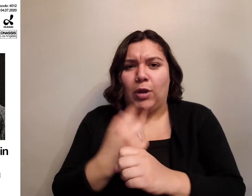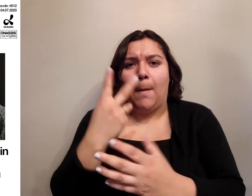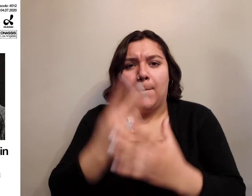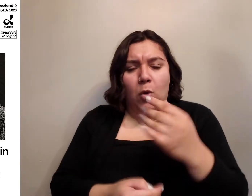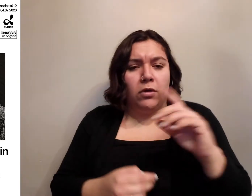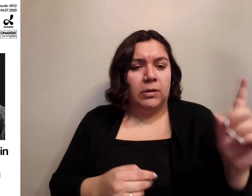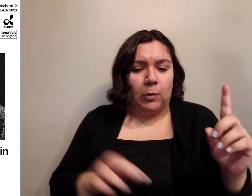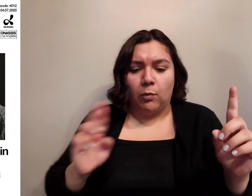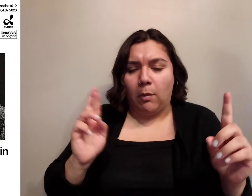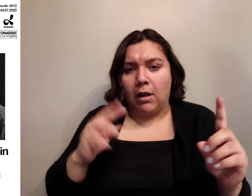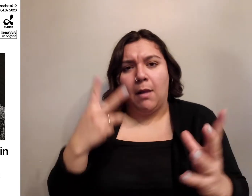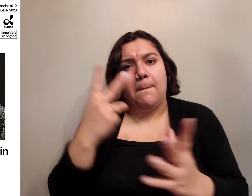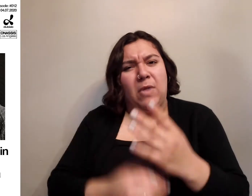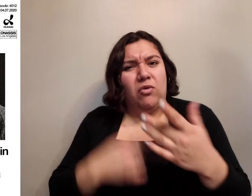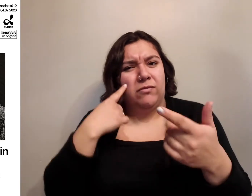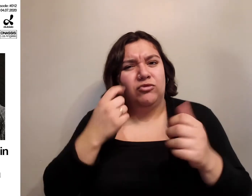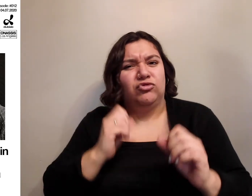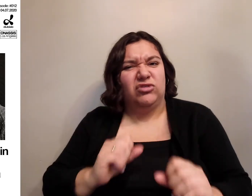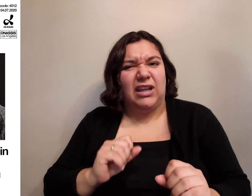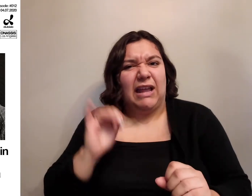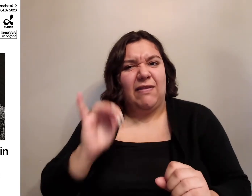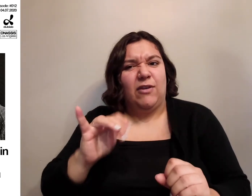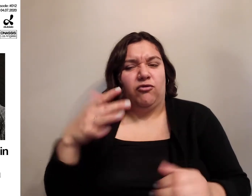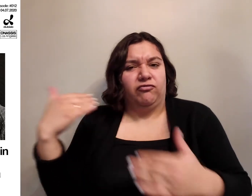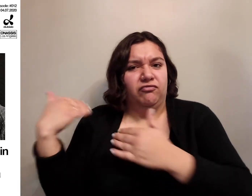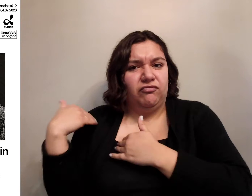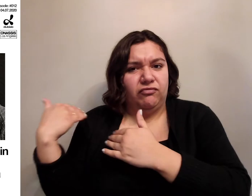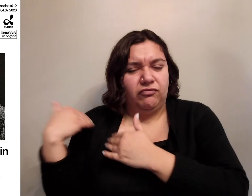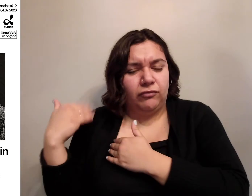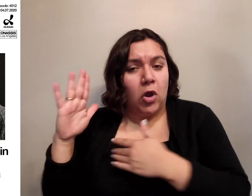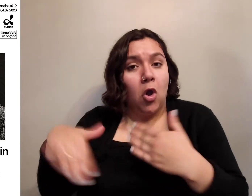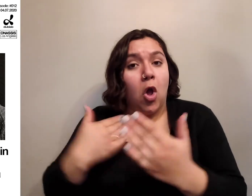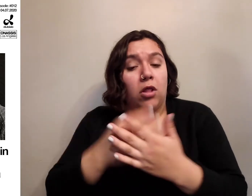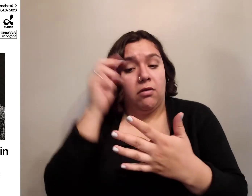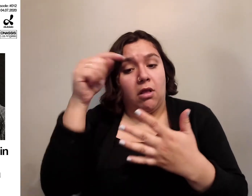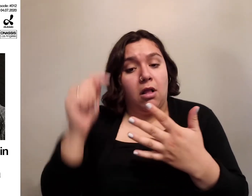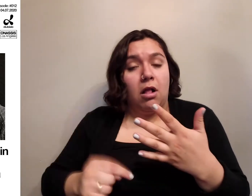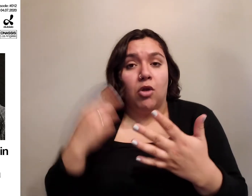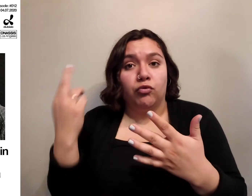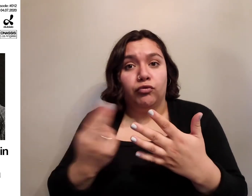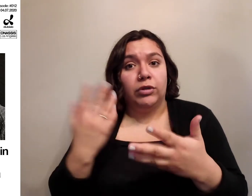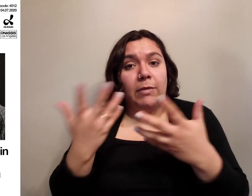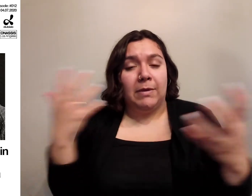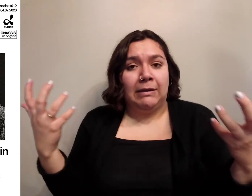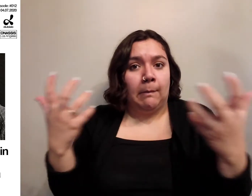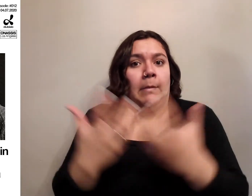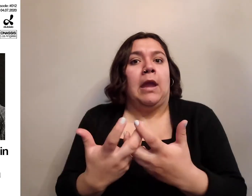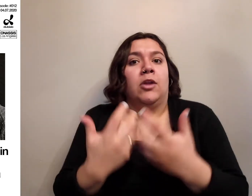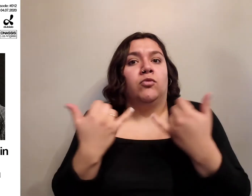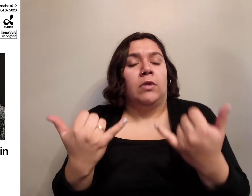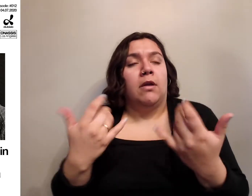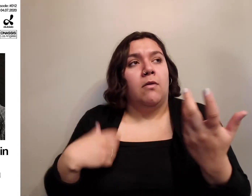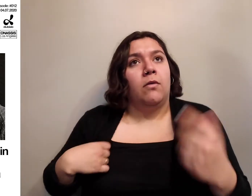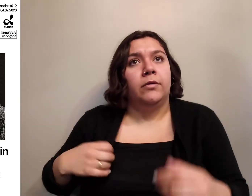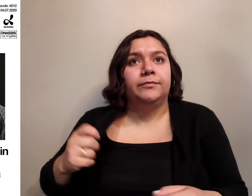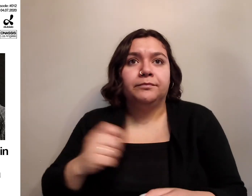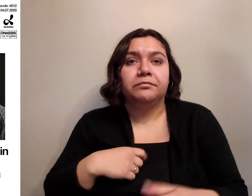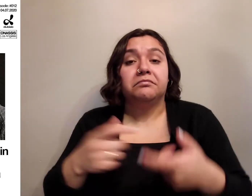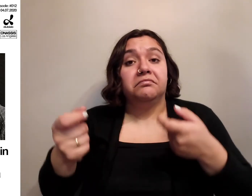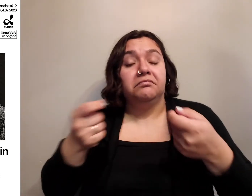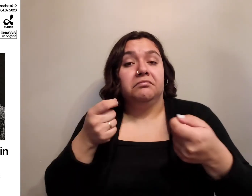And so all of the factors that might combine to mitigate the